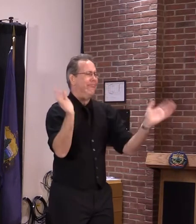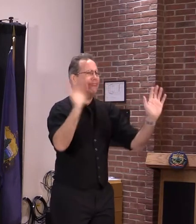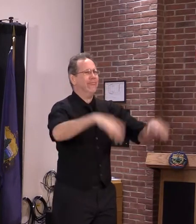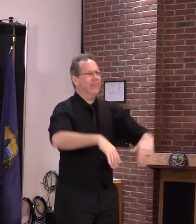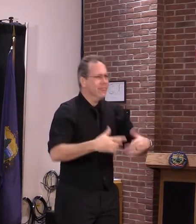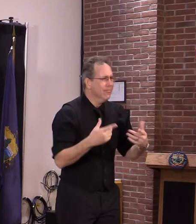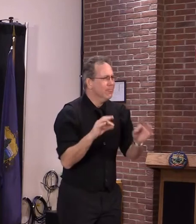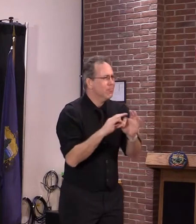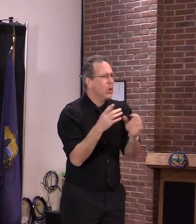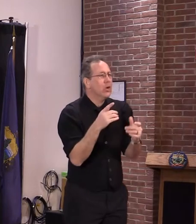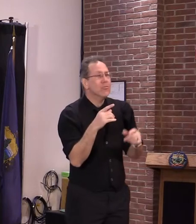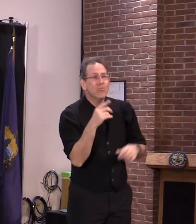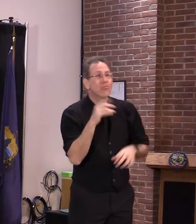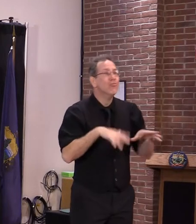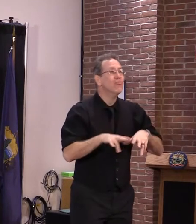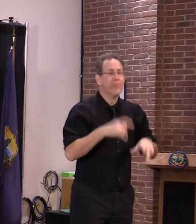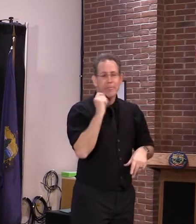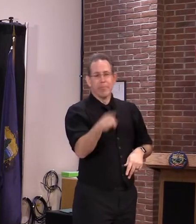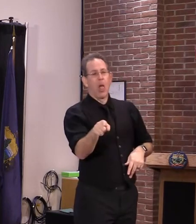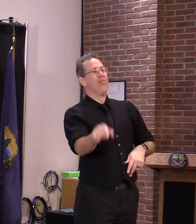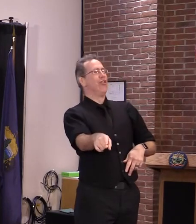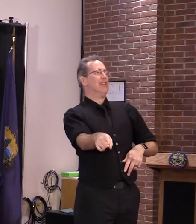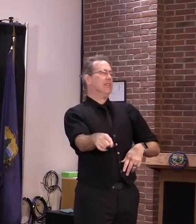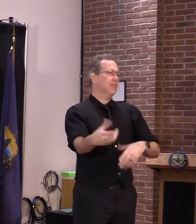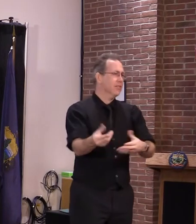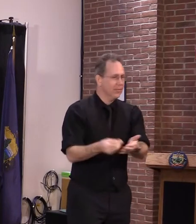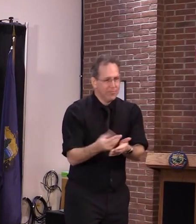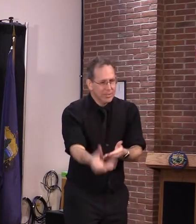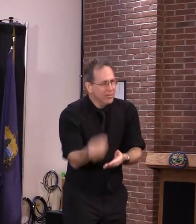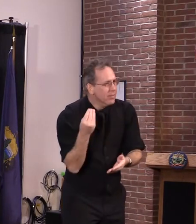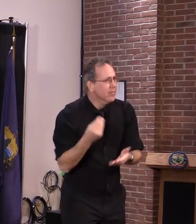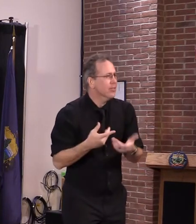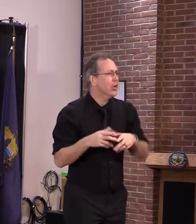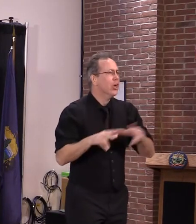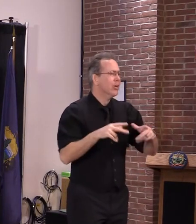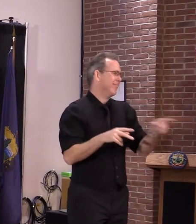to local retailer, even online retailers. The price of those masks